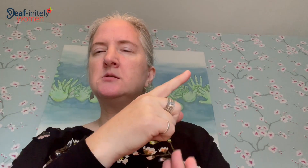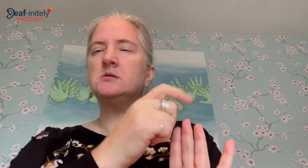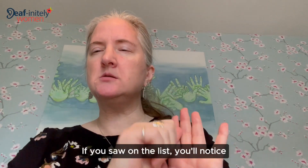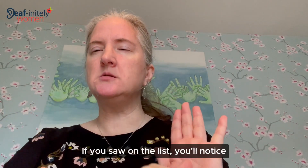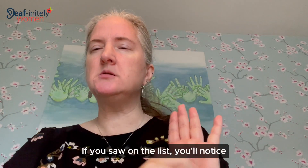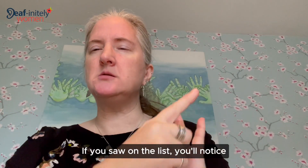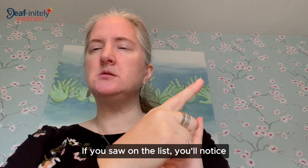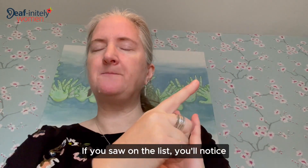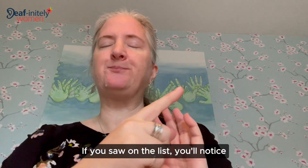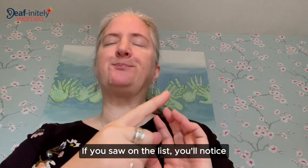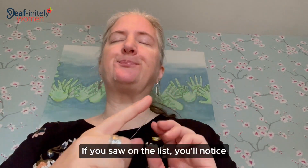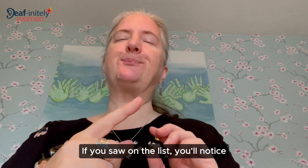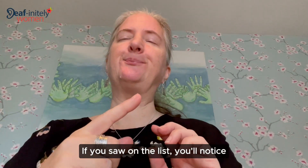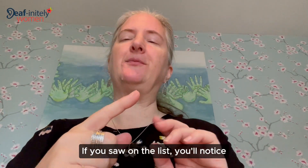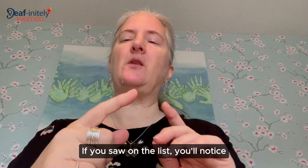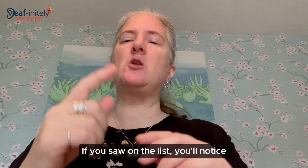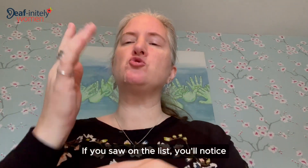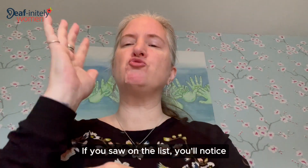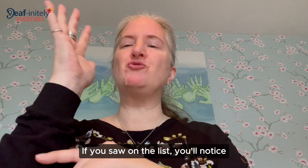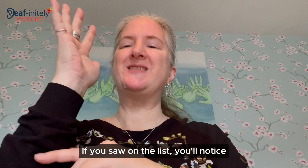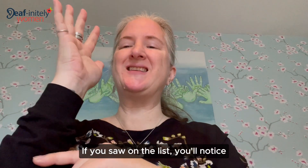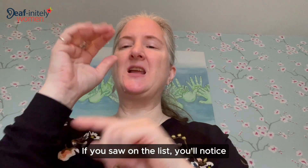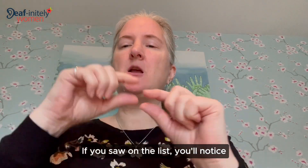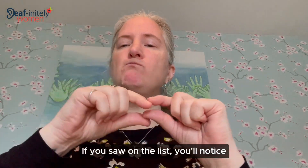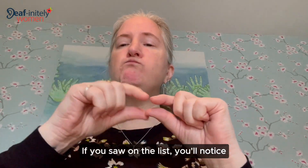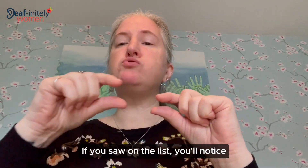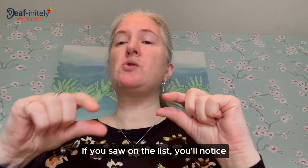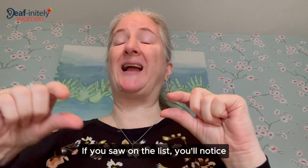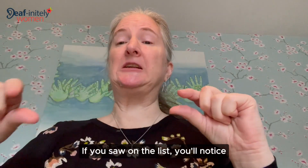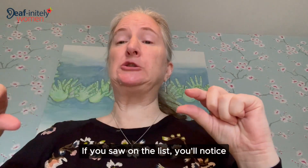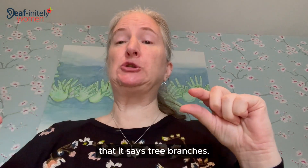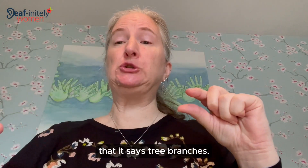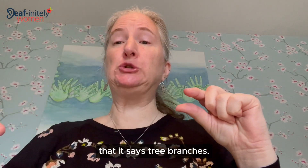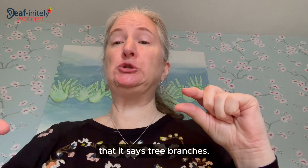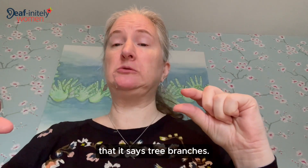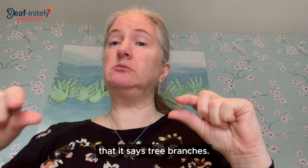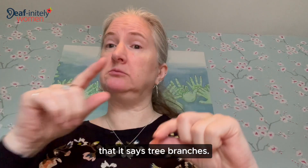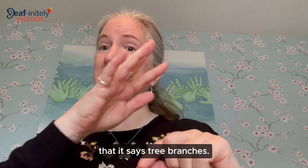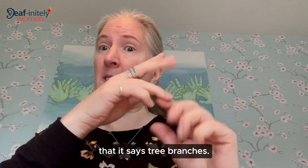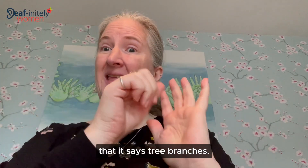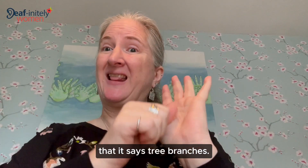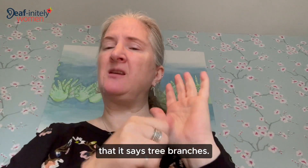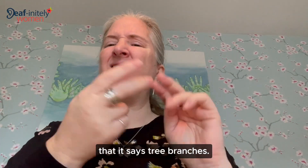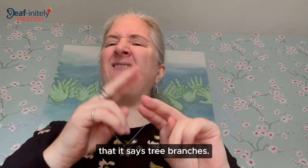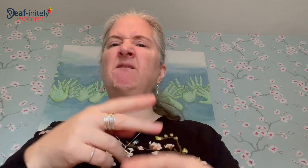If you saw on the list, you'll notice that it says tree branches.